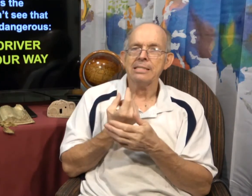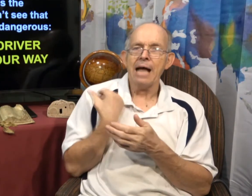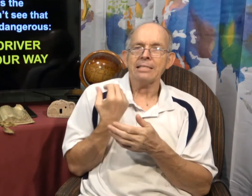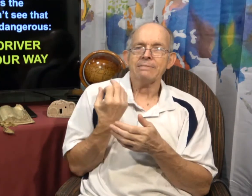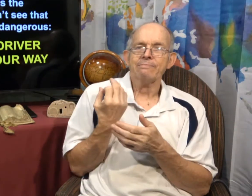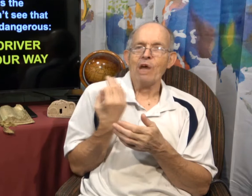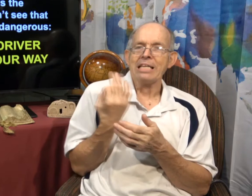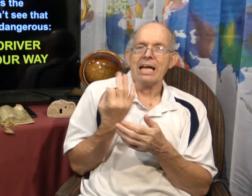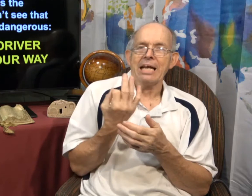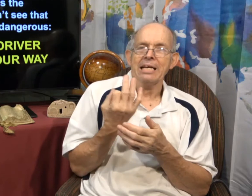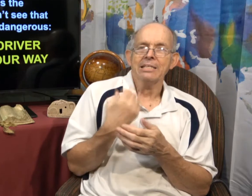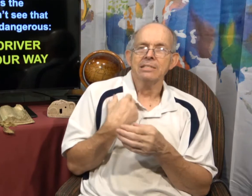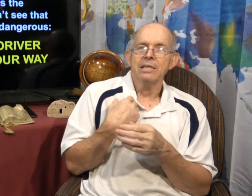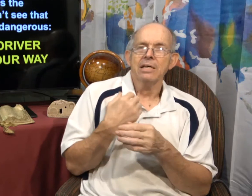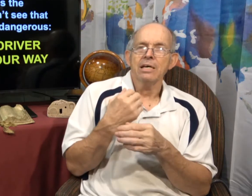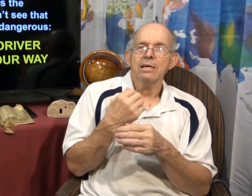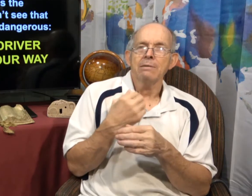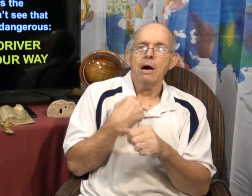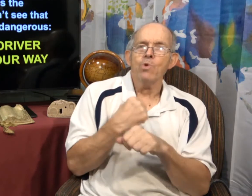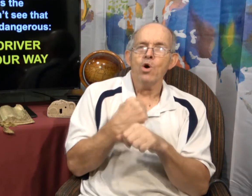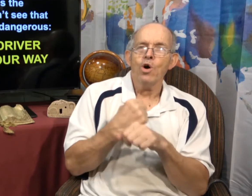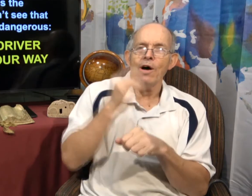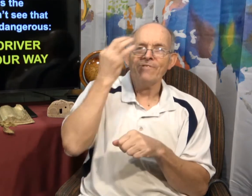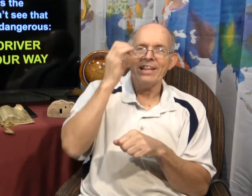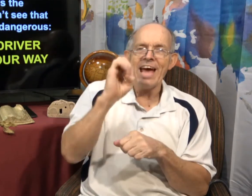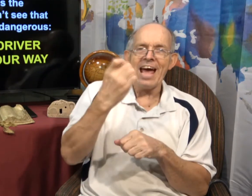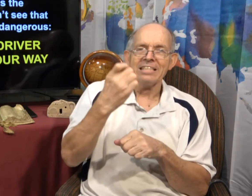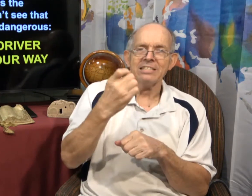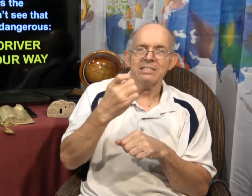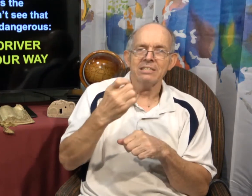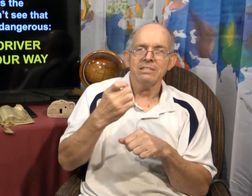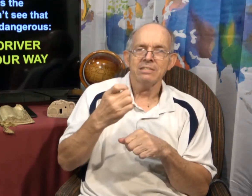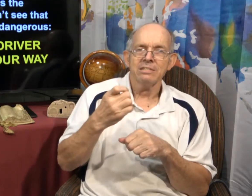That funny. I'm a fat ass.